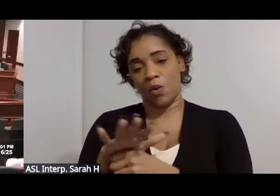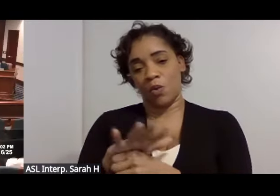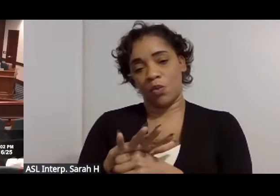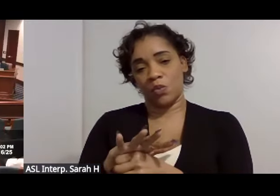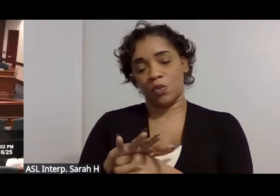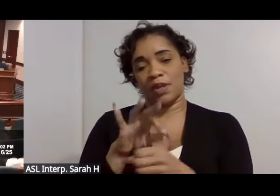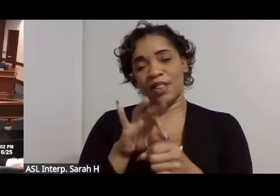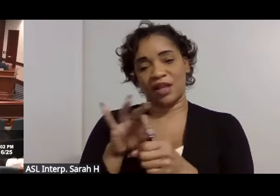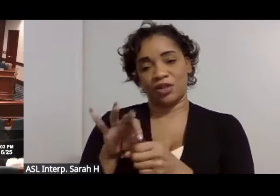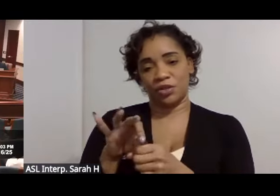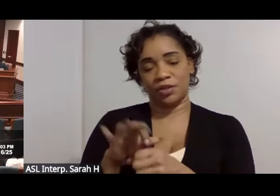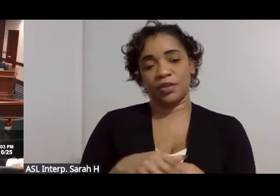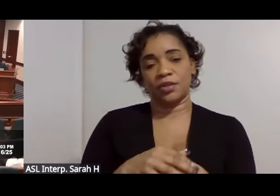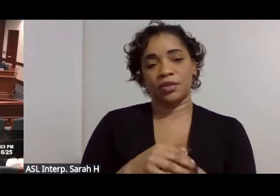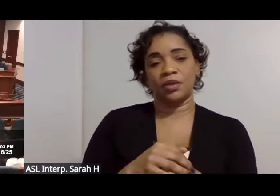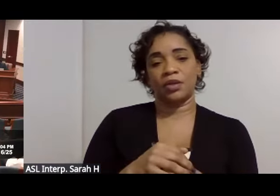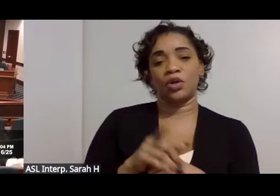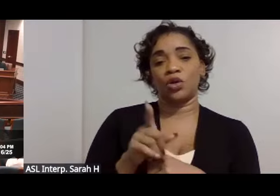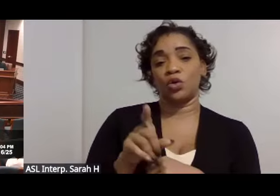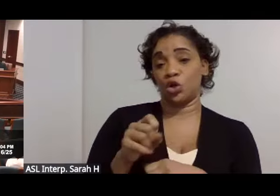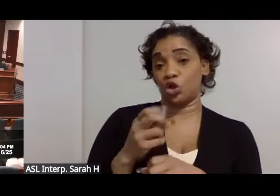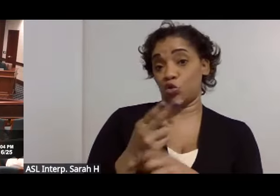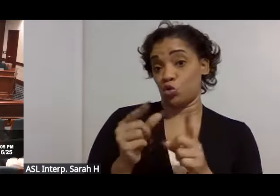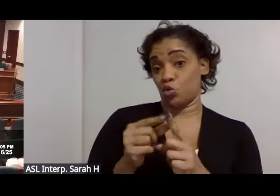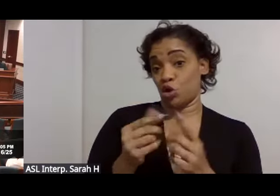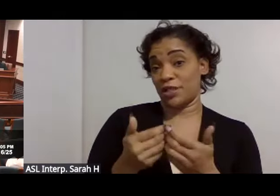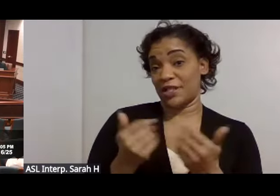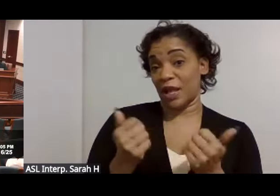Yeah, you could use the word separate.